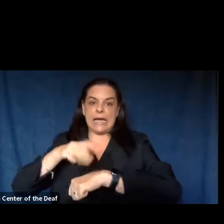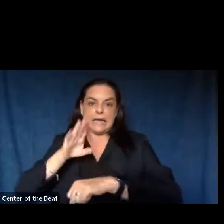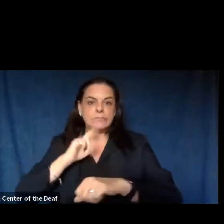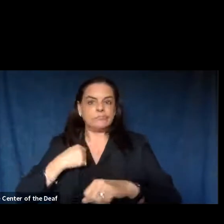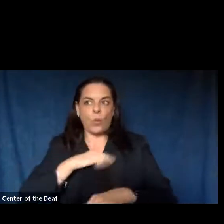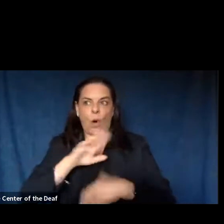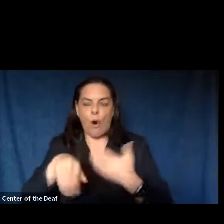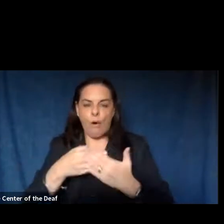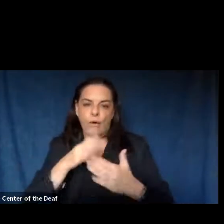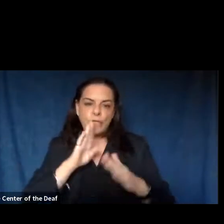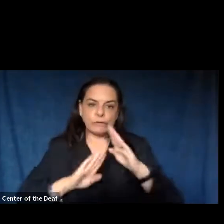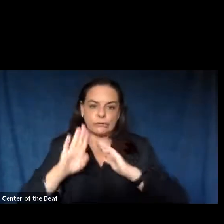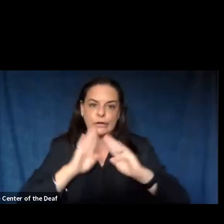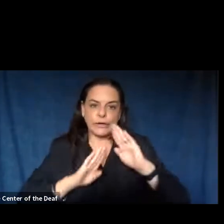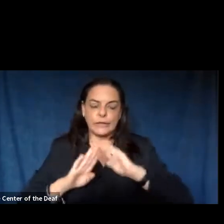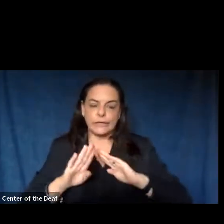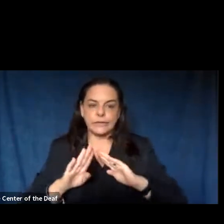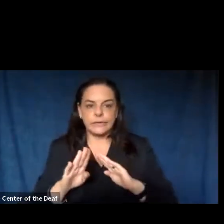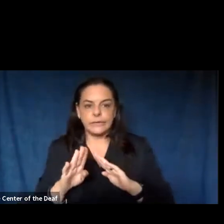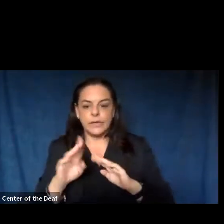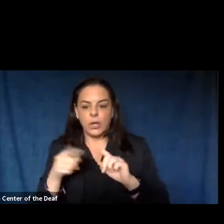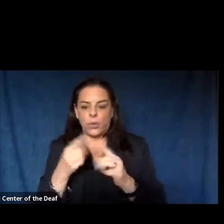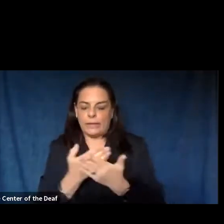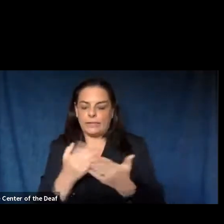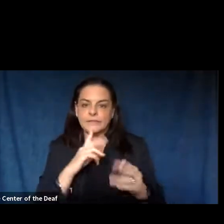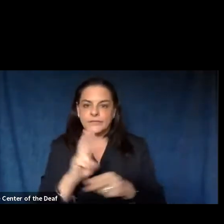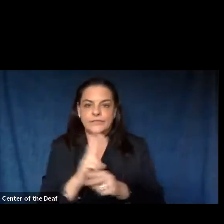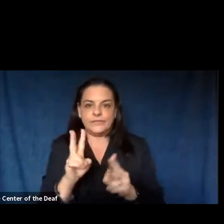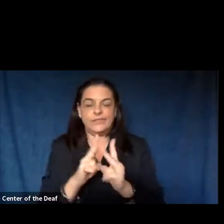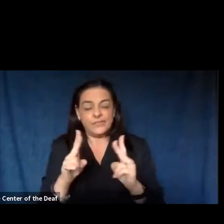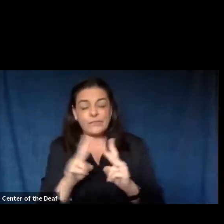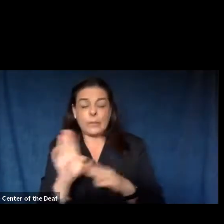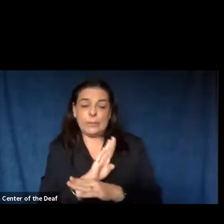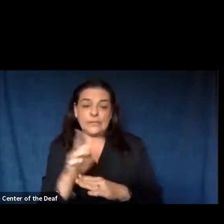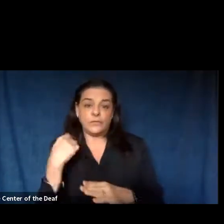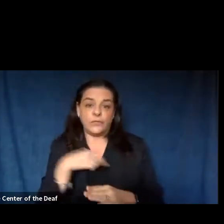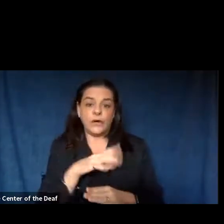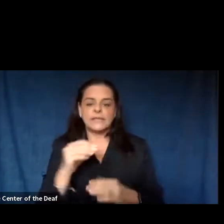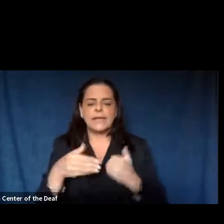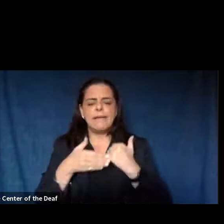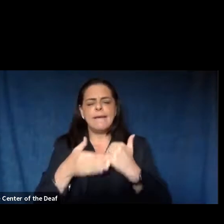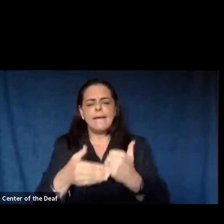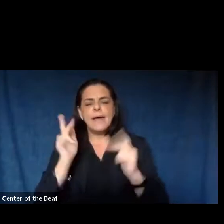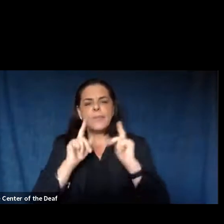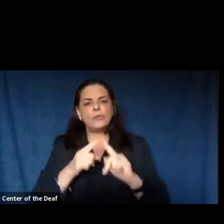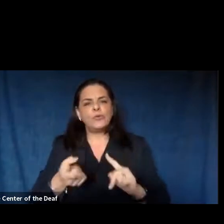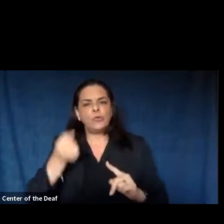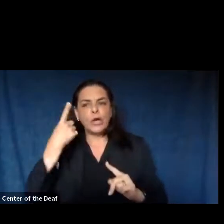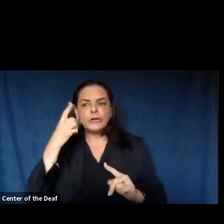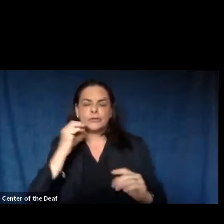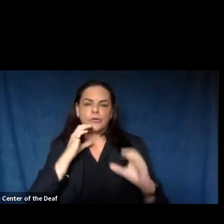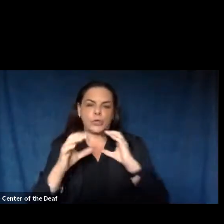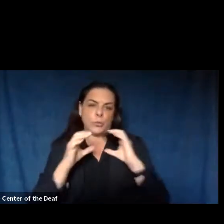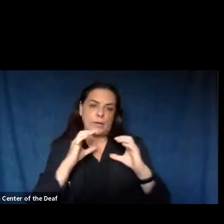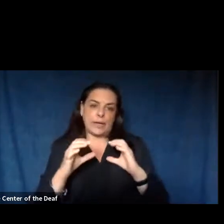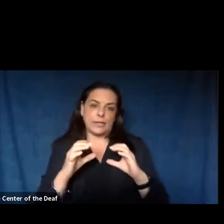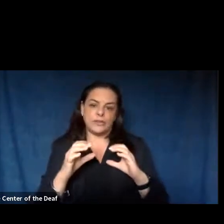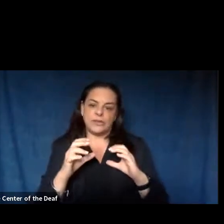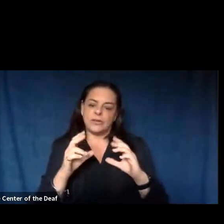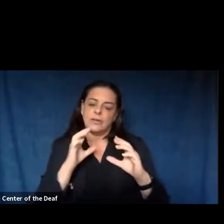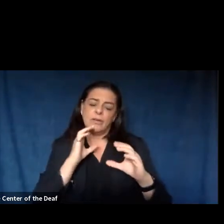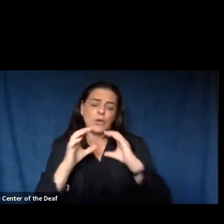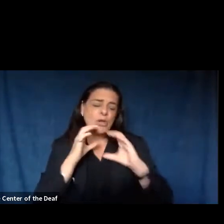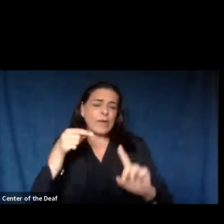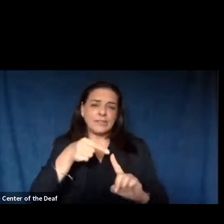have from occasionally when things are really busy for us. And helping people understand and communicating. Communication is so